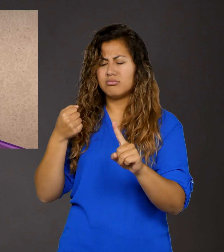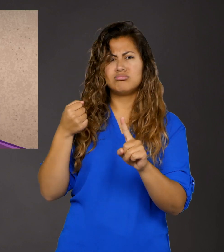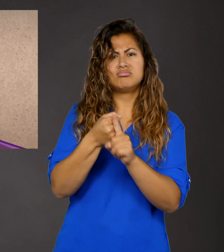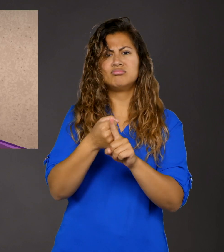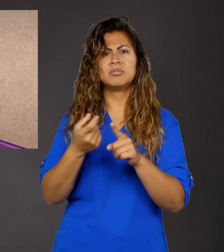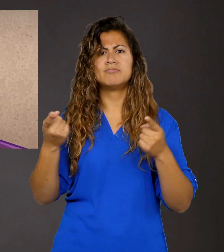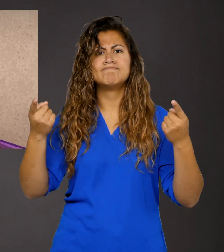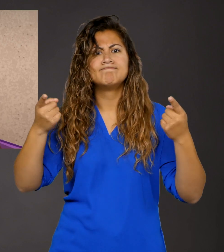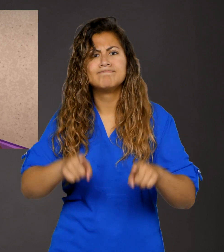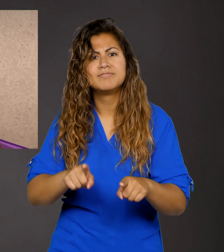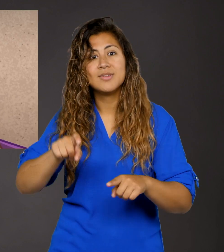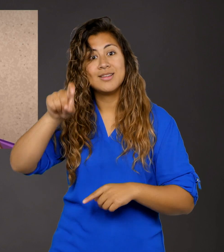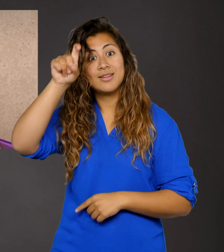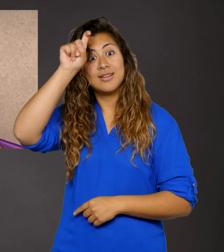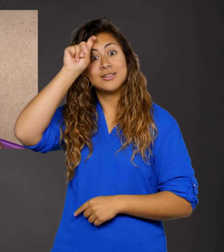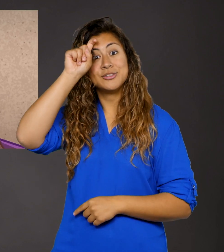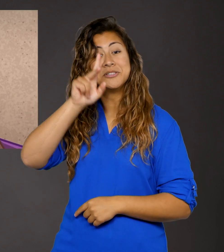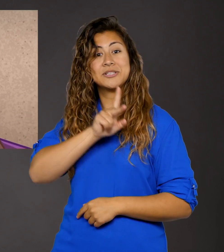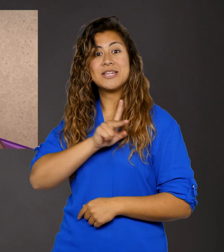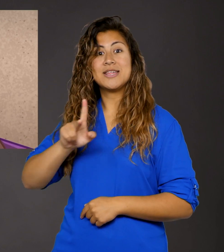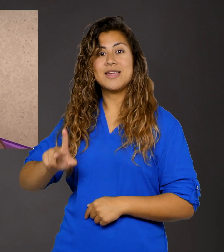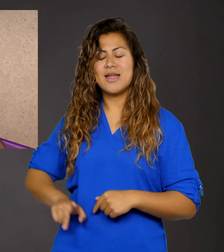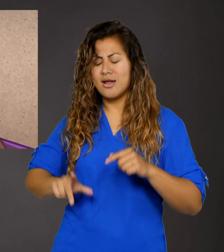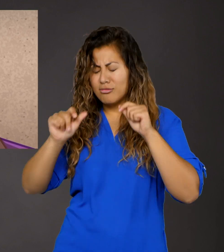One day, Pharaoh was upset by his dreams.